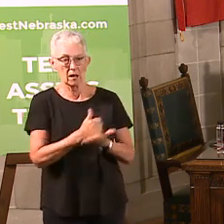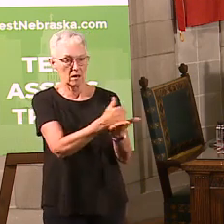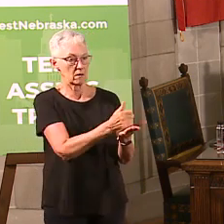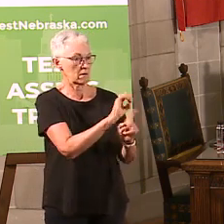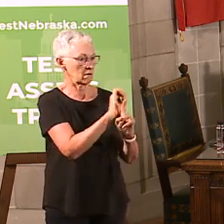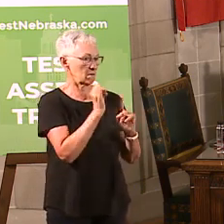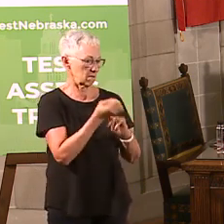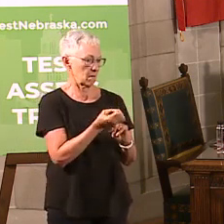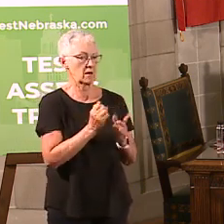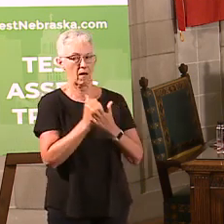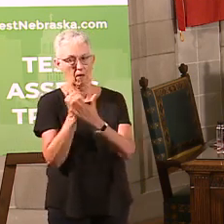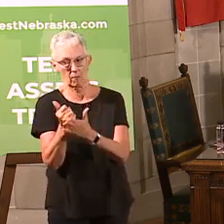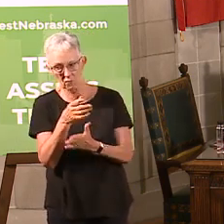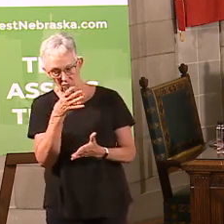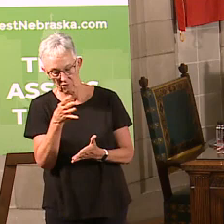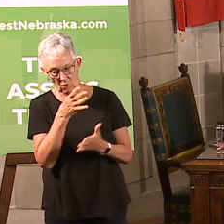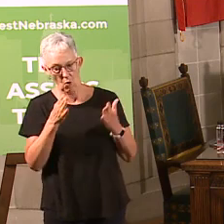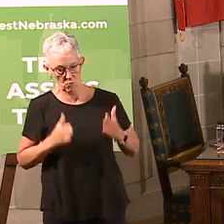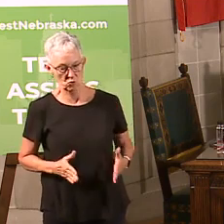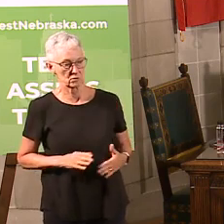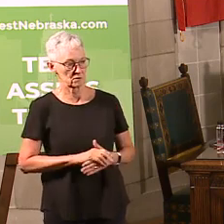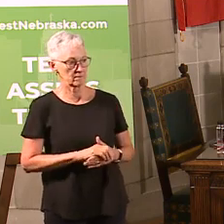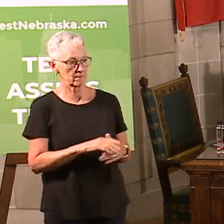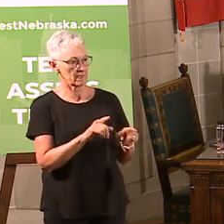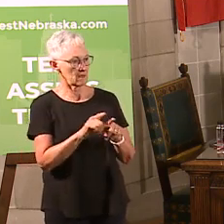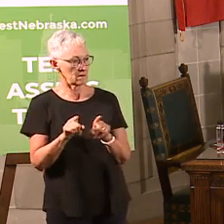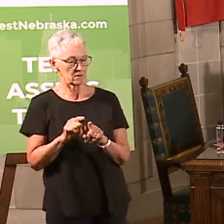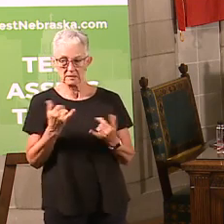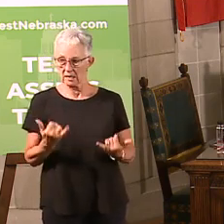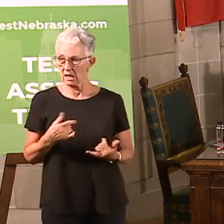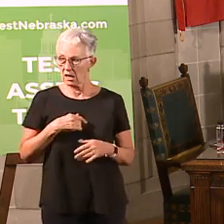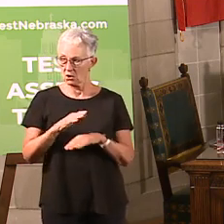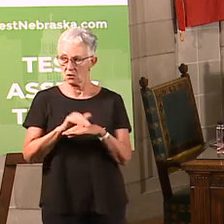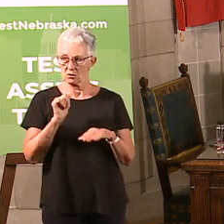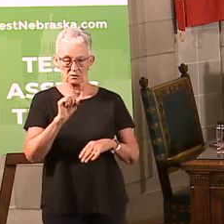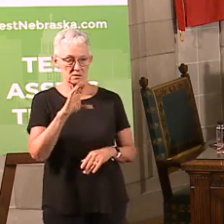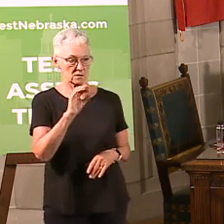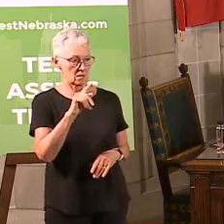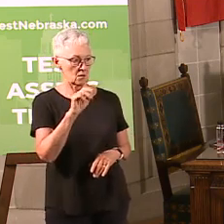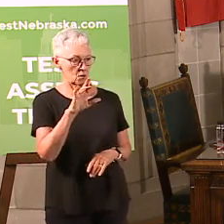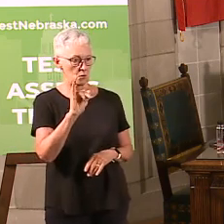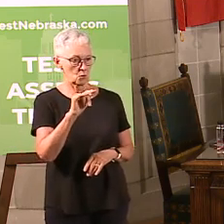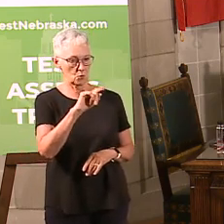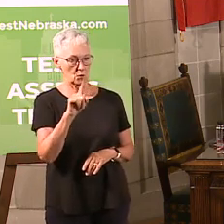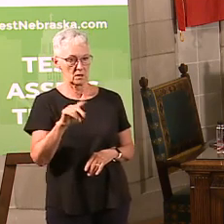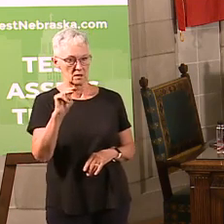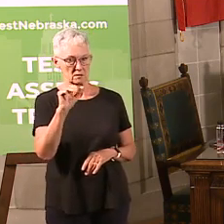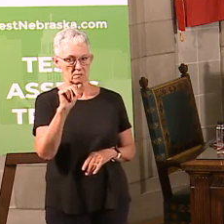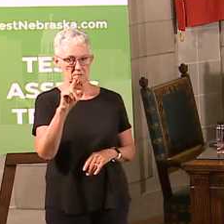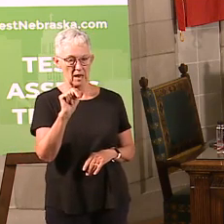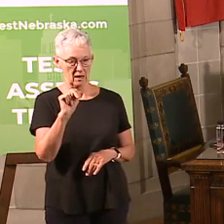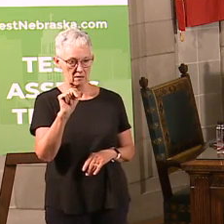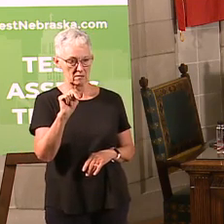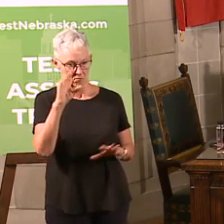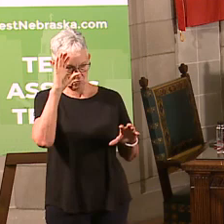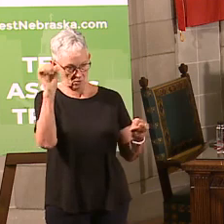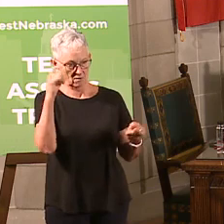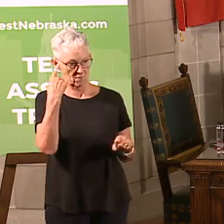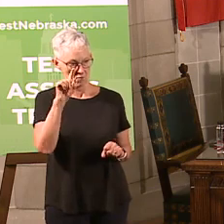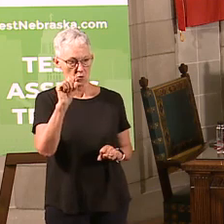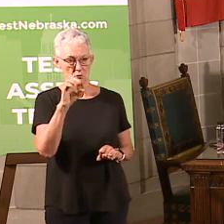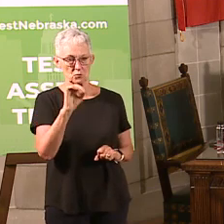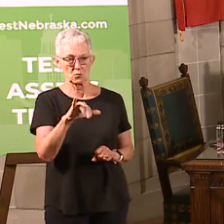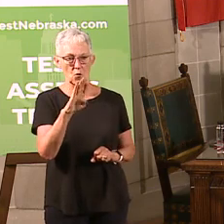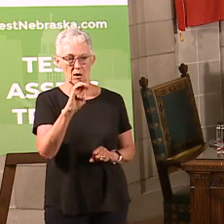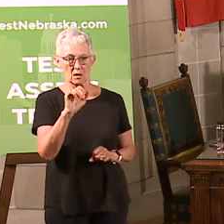ranchers. And with that, I'd like to call up Scott Ritzman, who is the Executive Director for the Nebraska Soybean Board, to be able to talk a little bit about Renewable